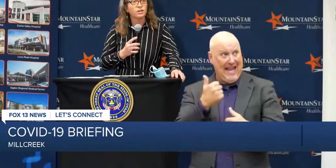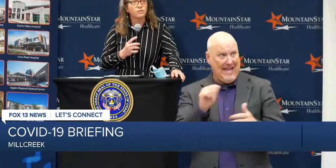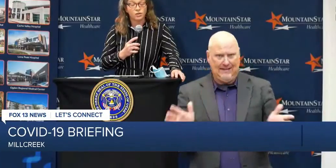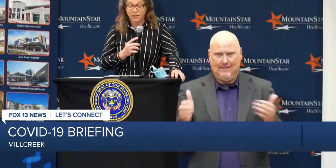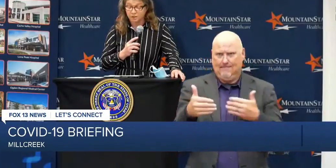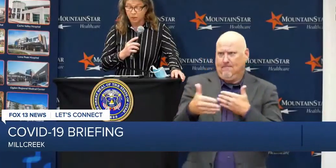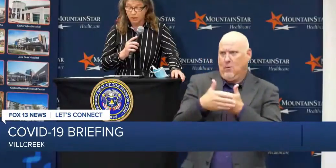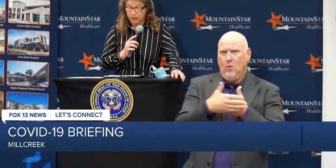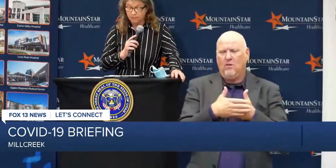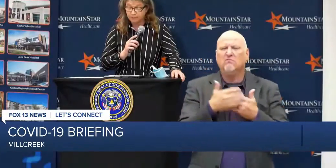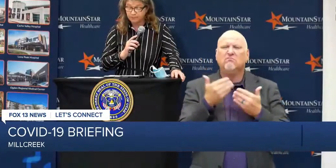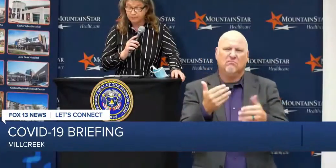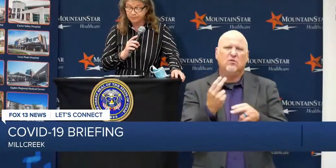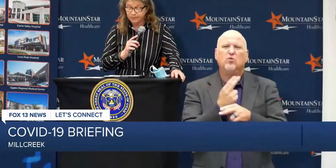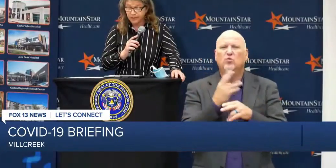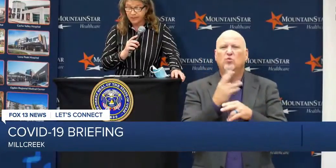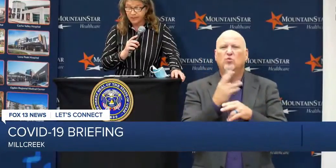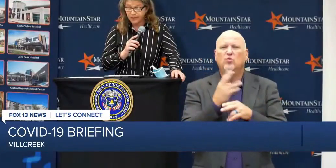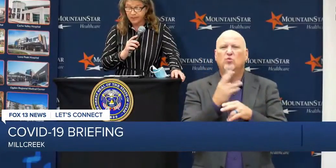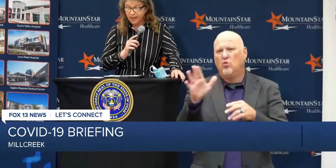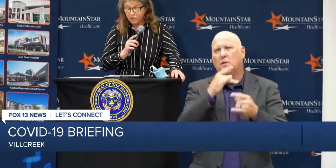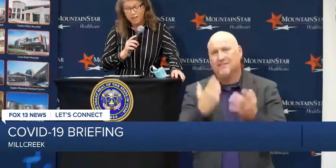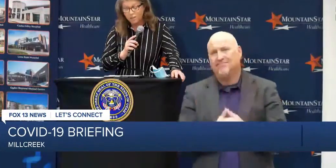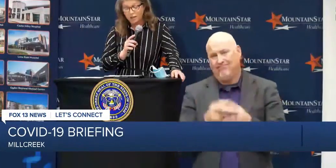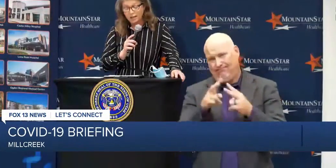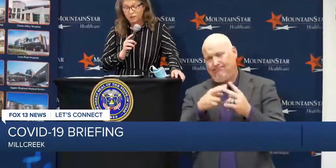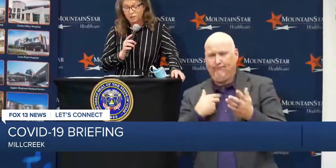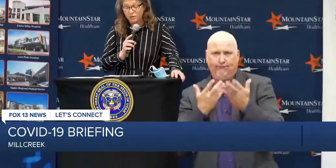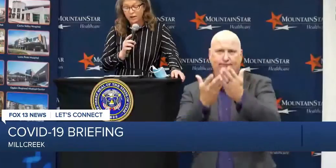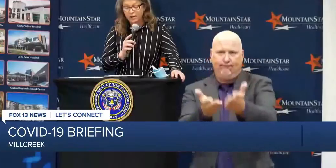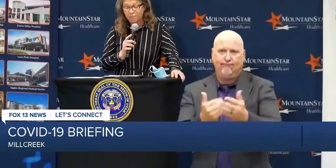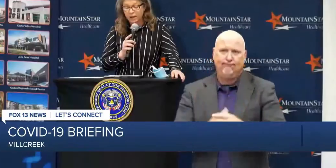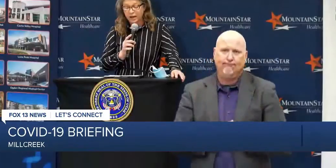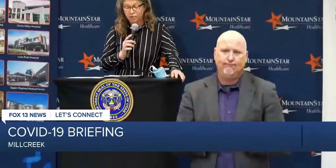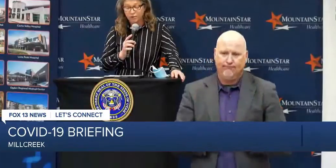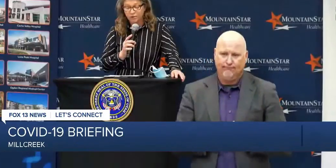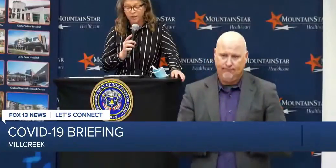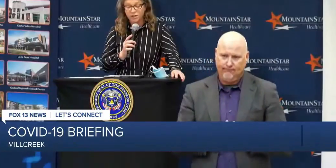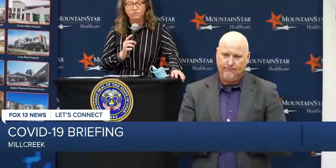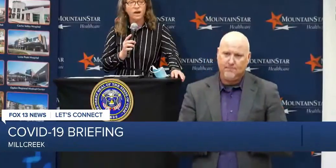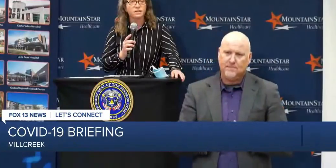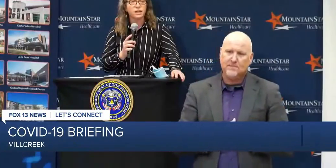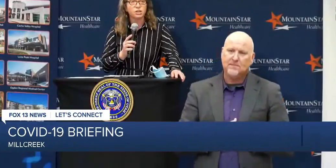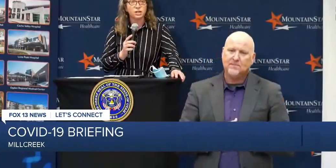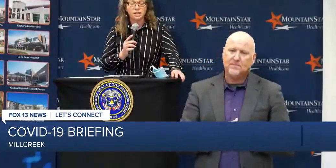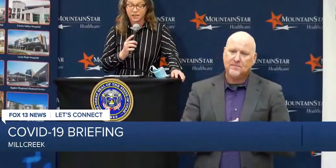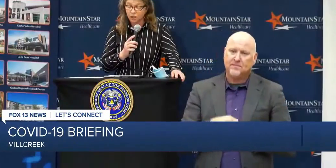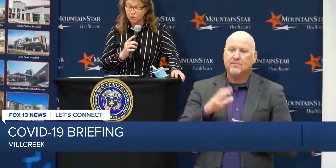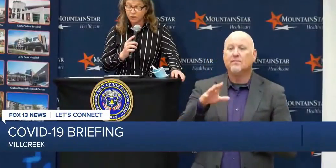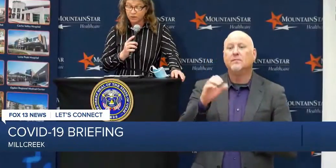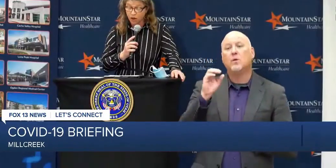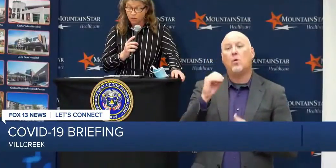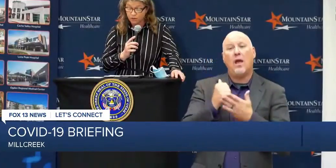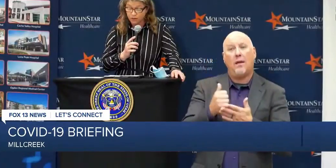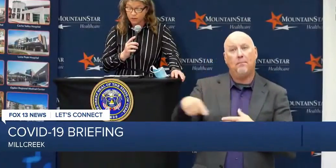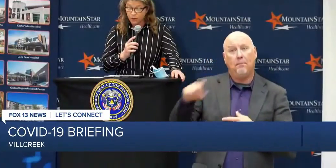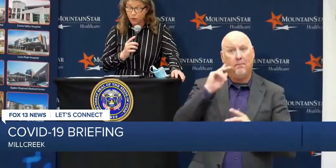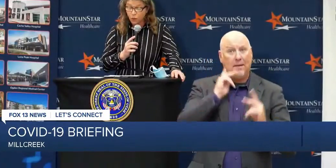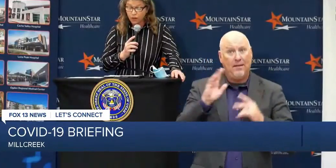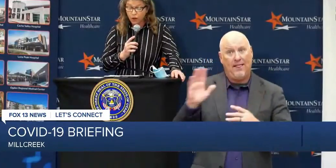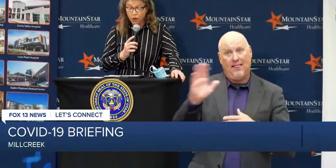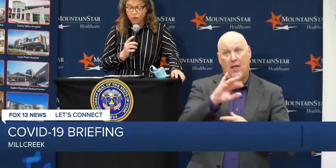Natural infection versus immunity. Information on immunity levels provided by natural infection vaccination continue to